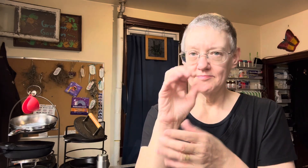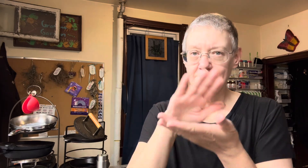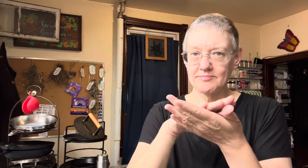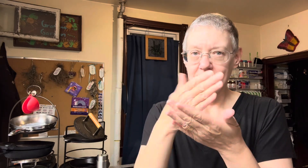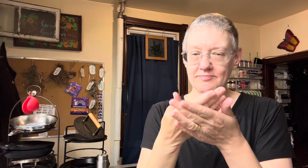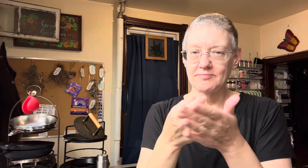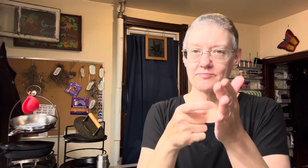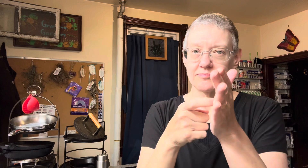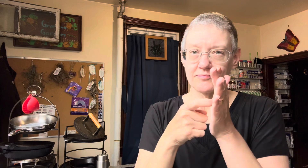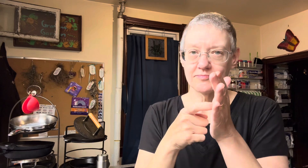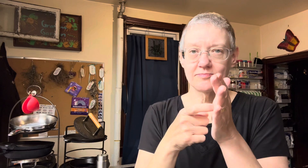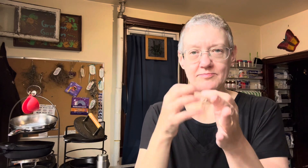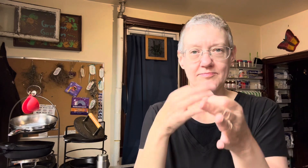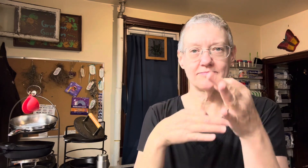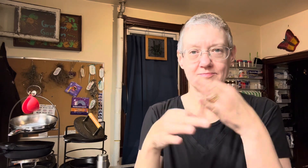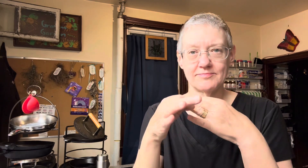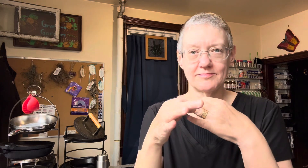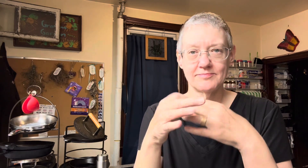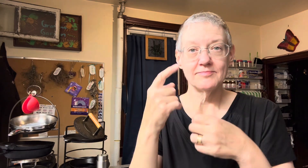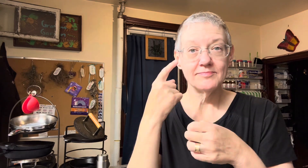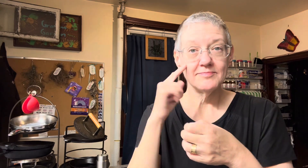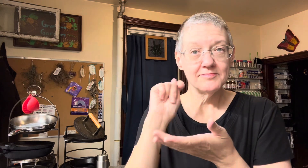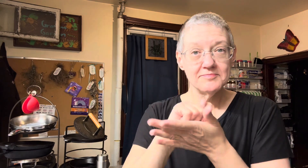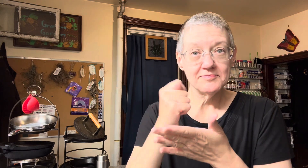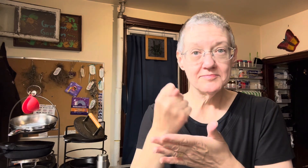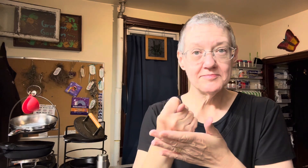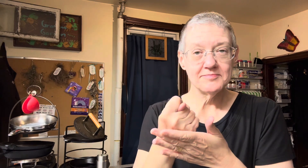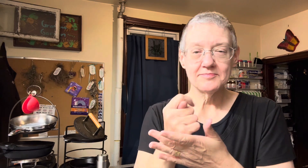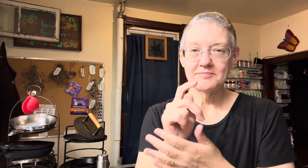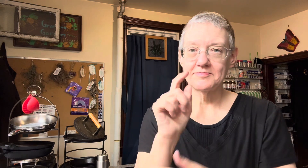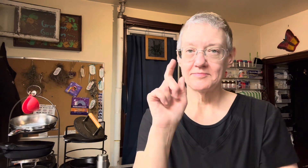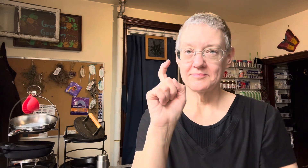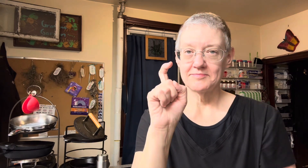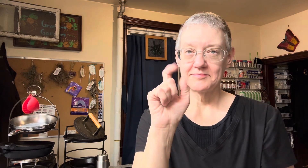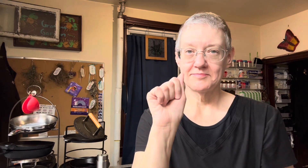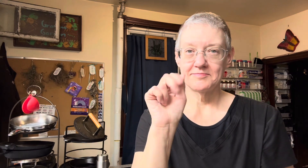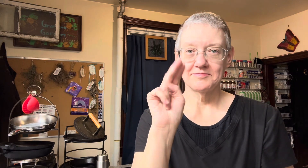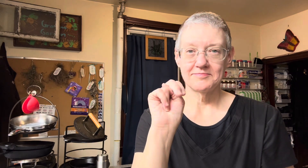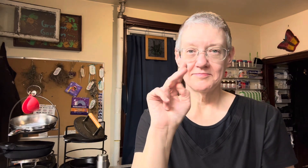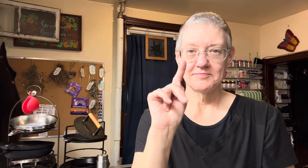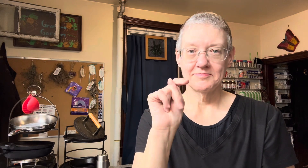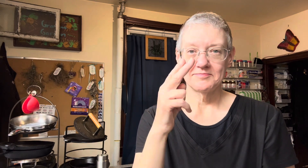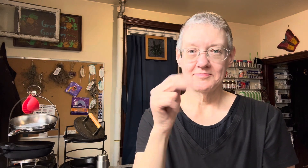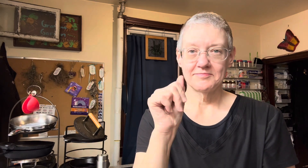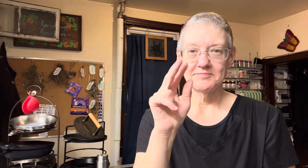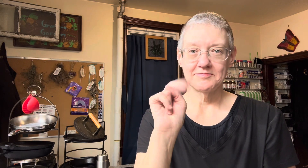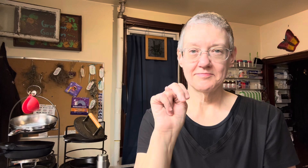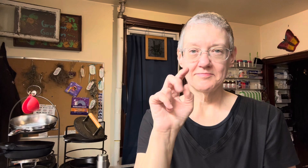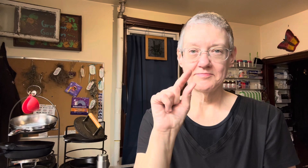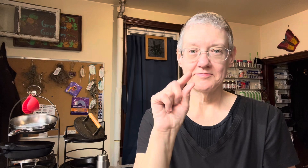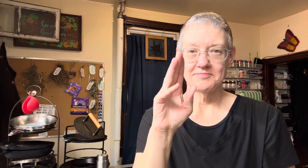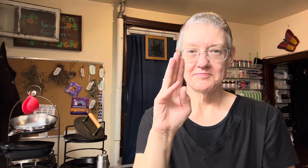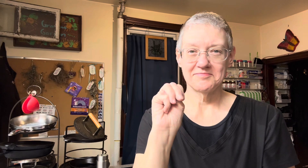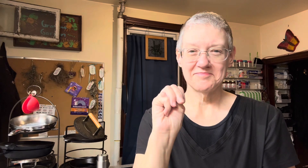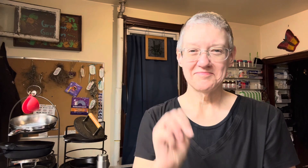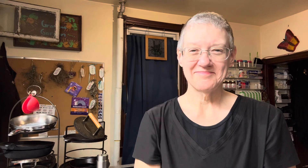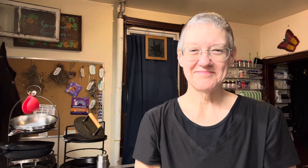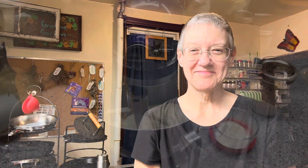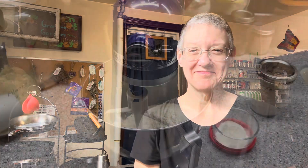So keto baking requires a replacement for the gluten. And in this tortilla recipe, that replacement is xanthan